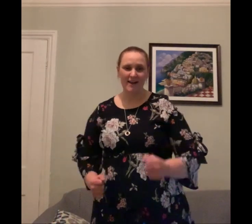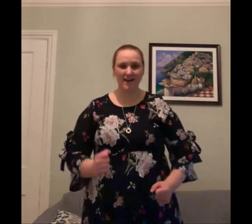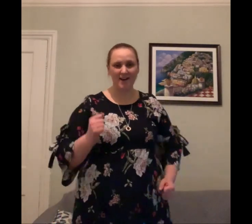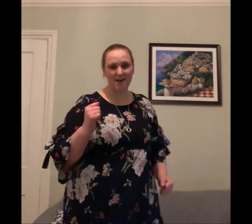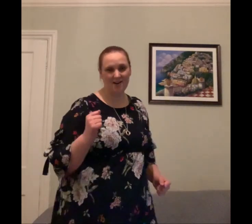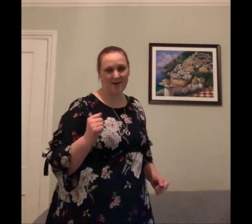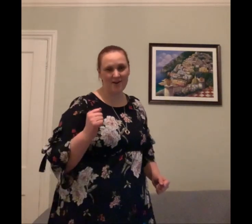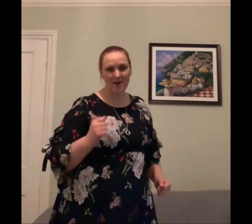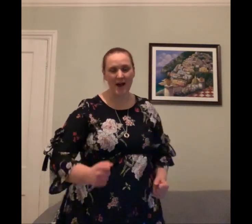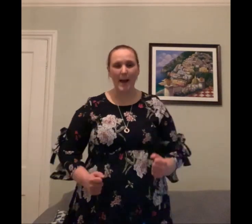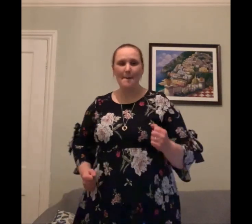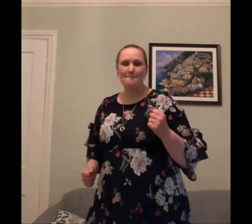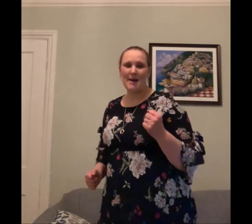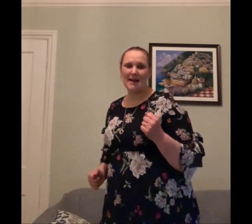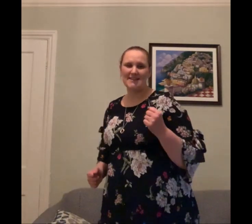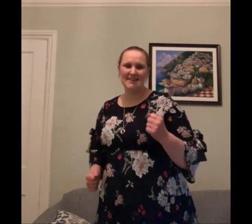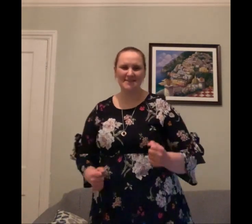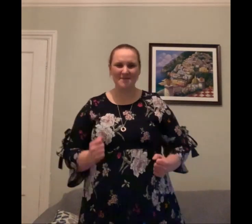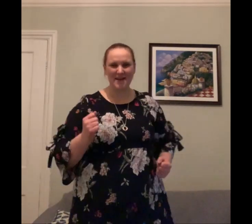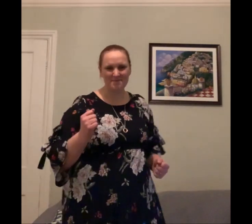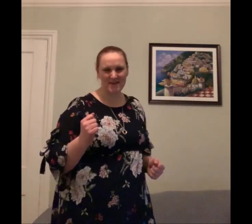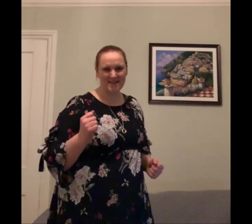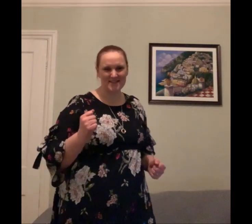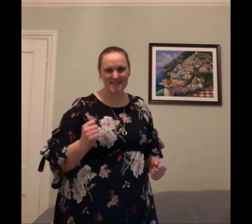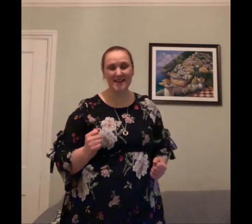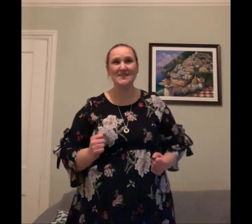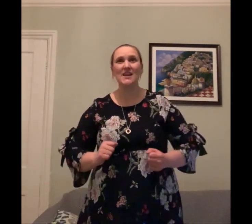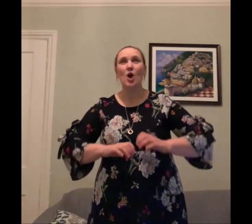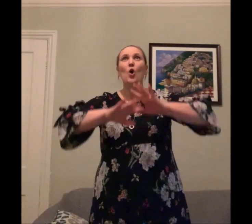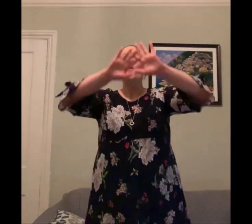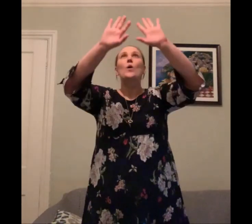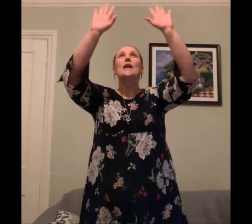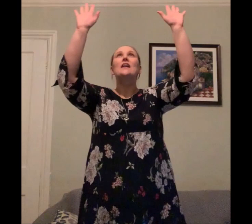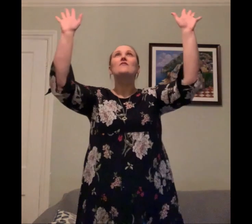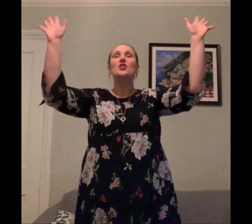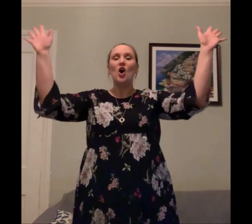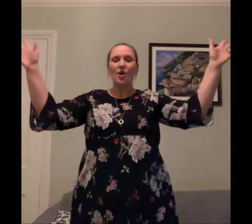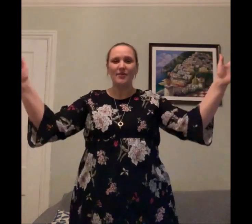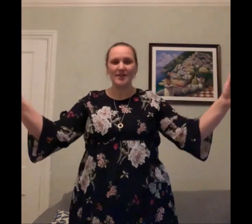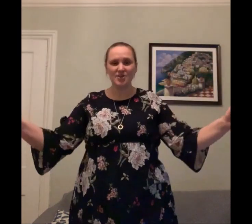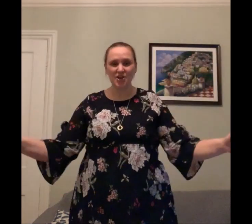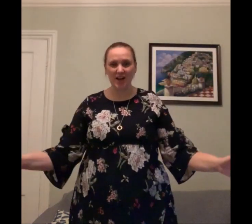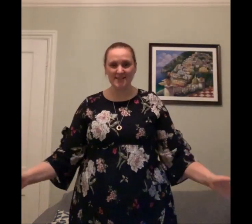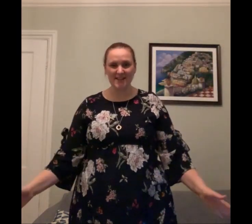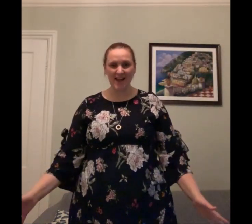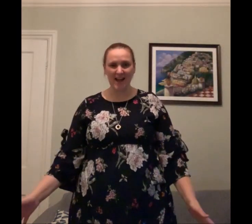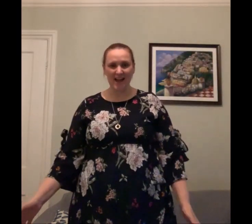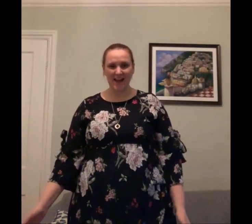walking along, minding my business, when out of an orange colored